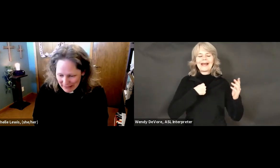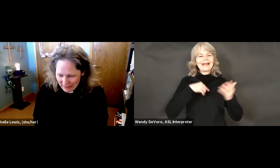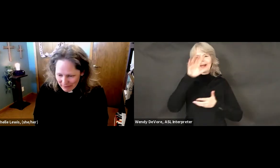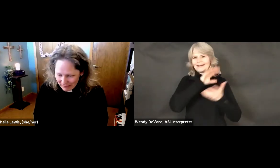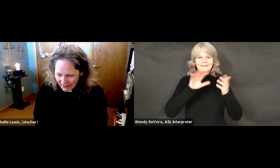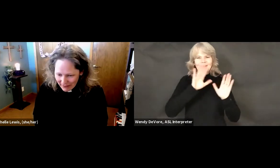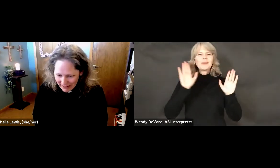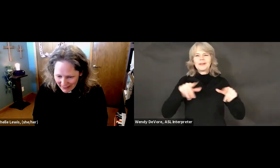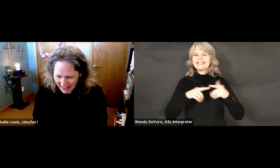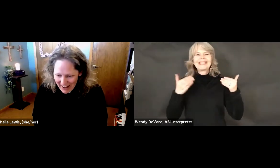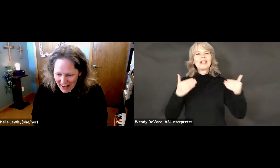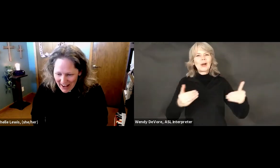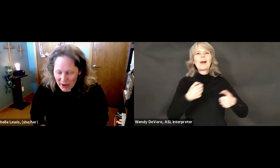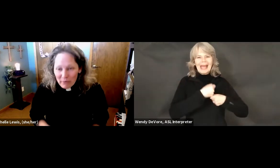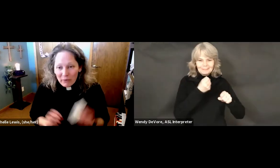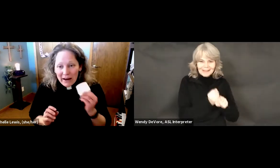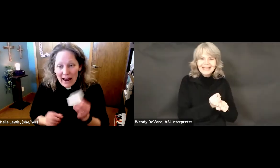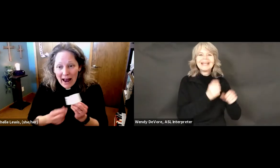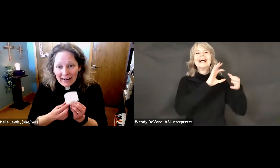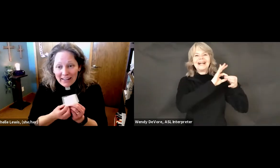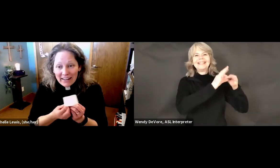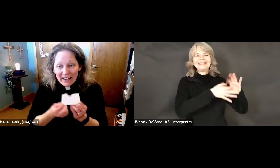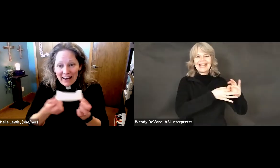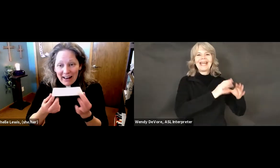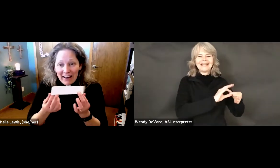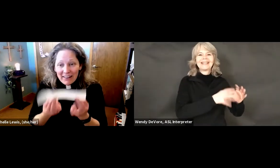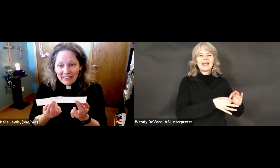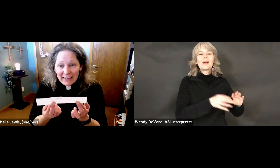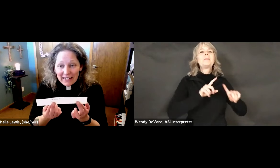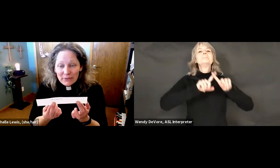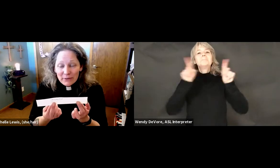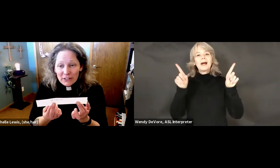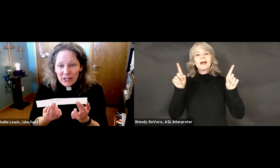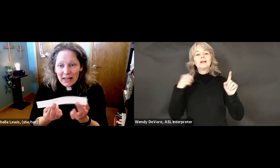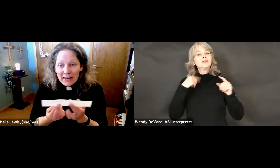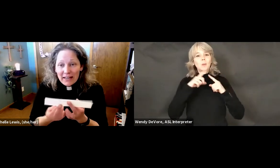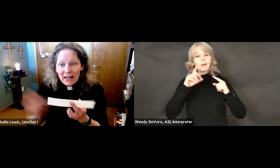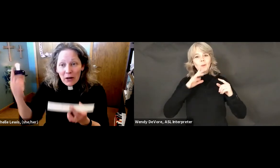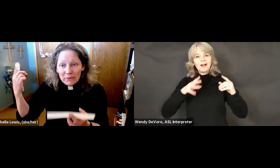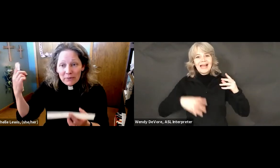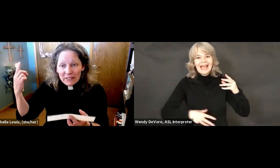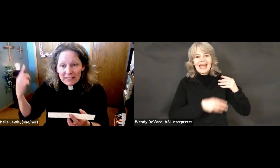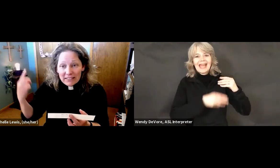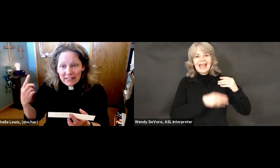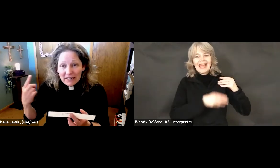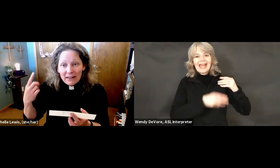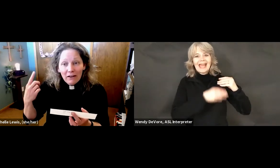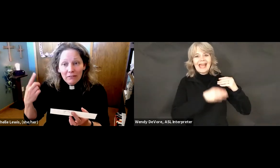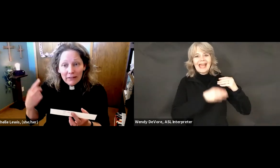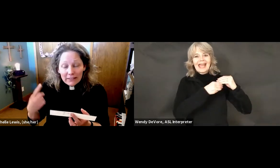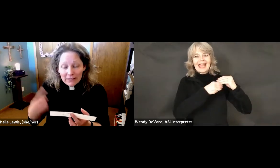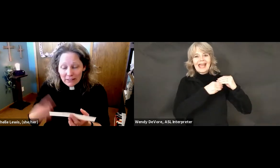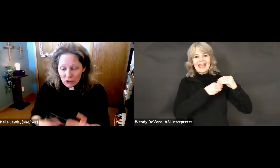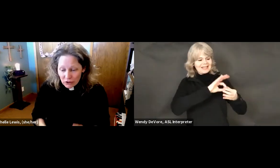going with it. But we're adding a link to our chain. It helps us to see